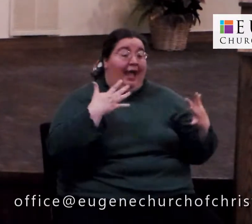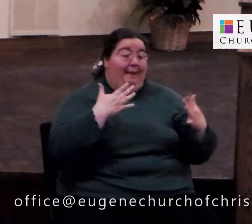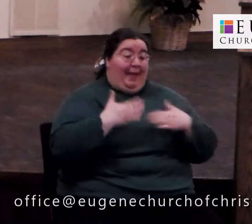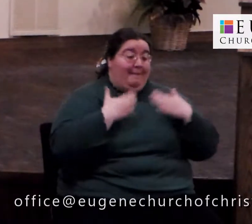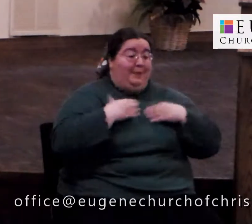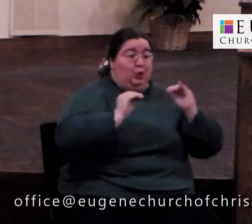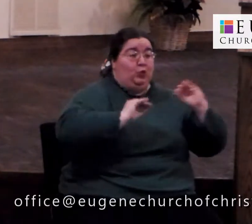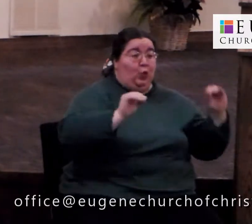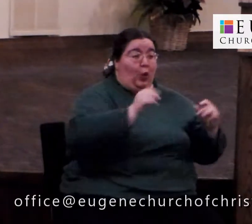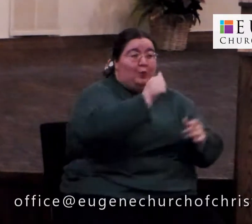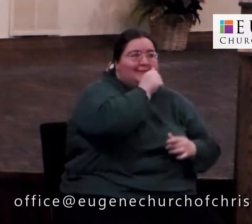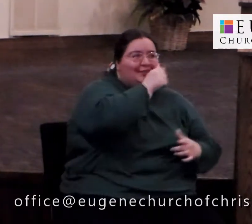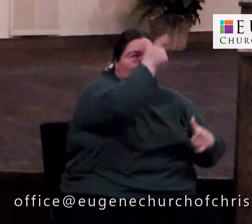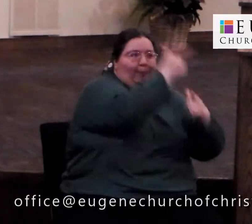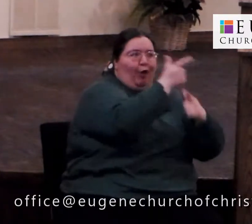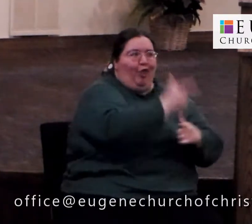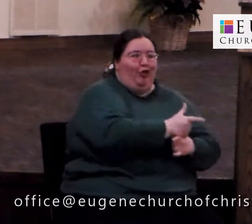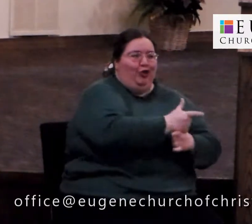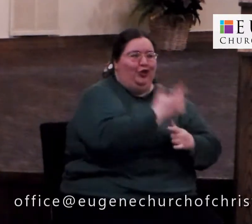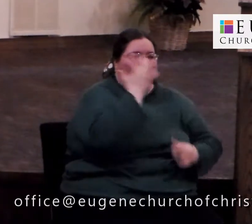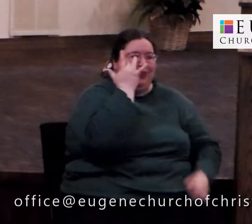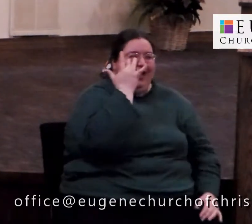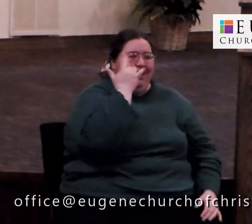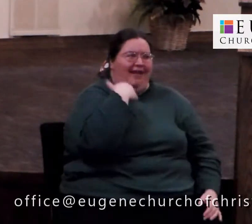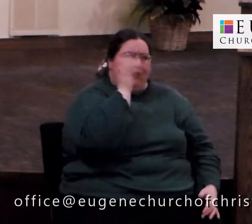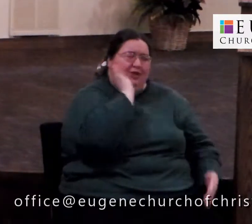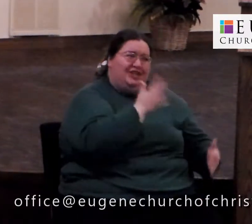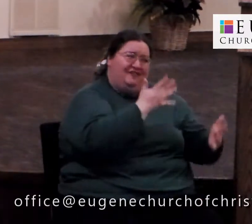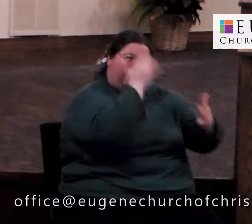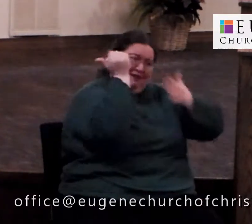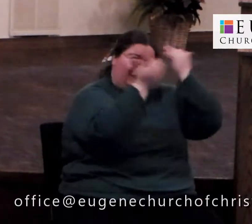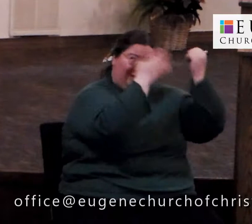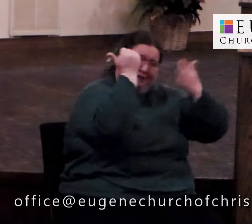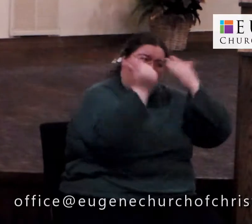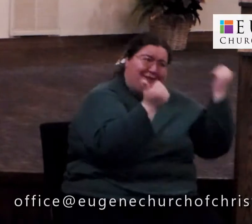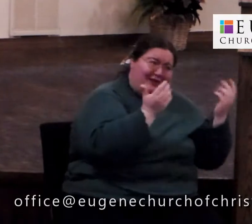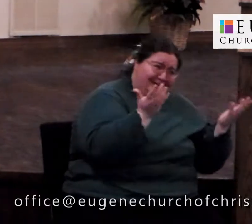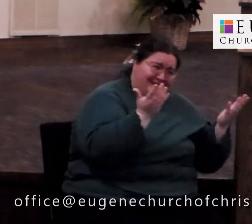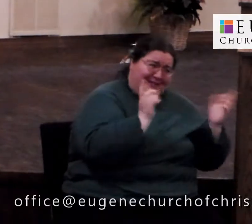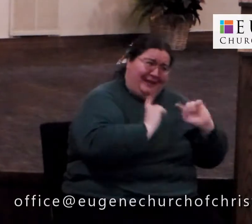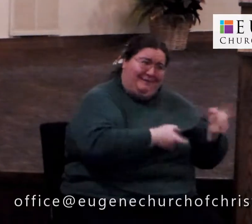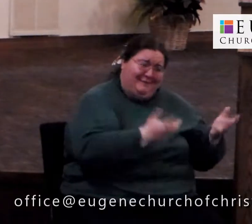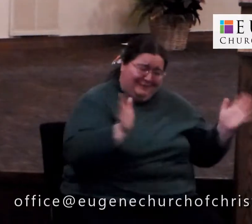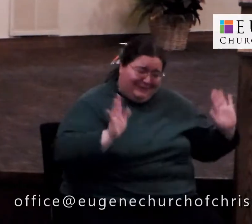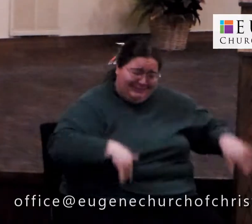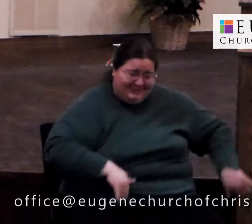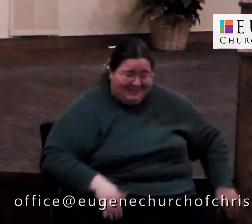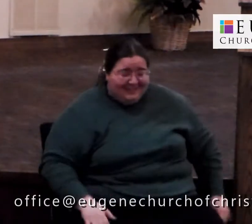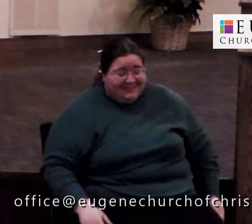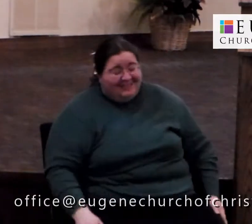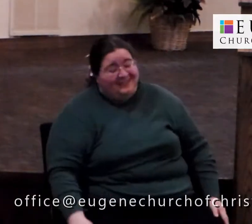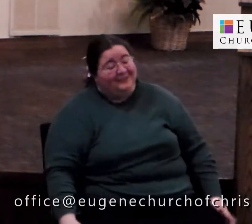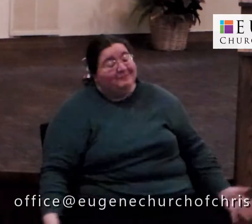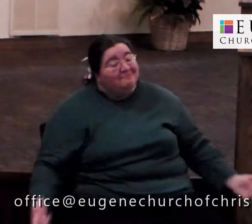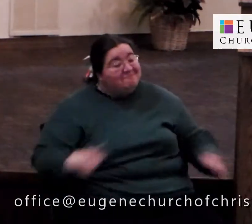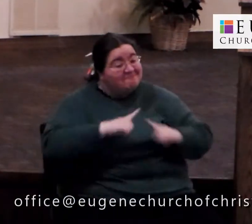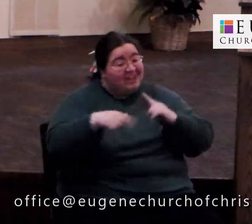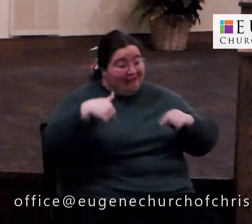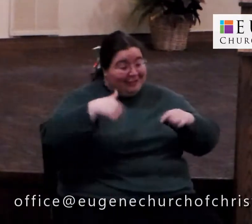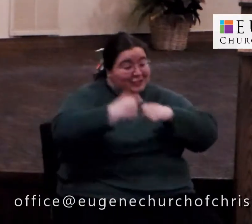just another thing that we do. I'm glad people appreciate it. I'm also incredibly glad there's no Secret Brothers, because I would forget about it, and we would all exchange golf